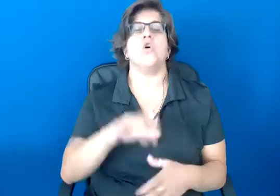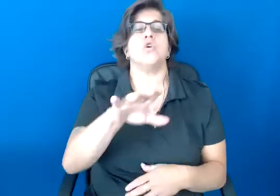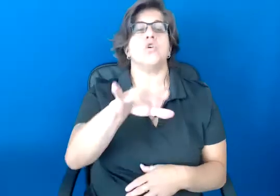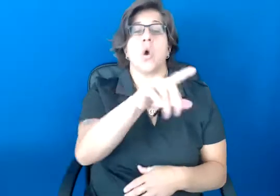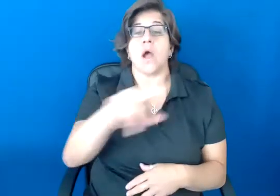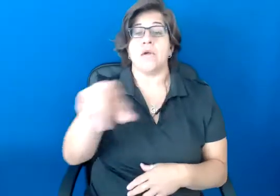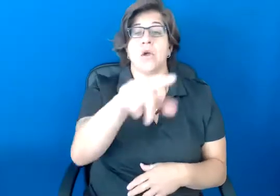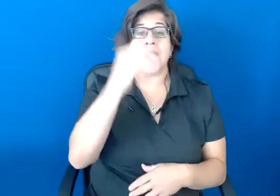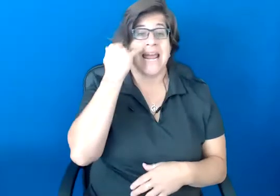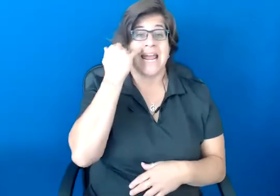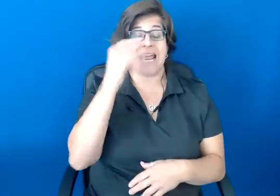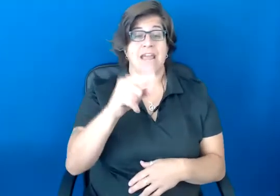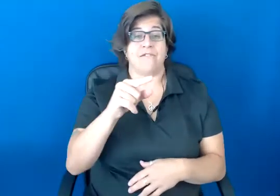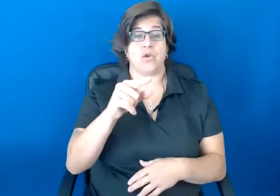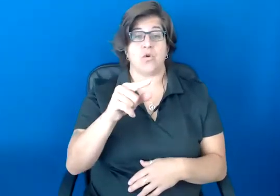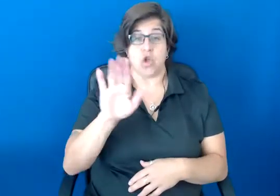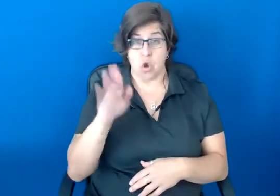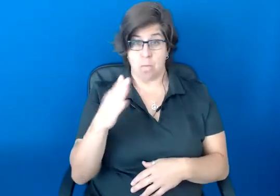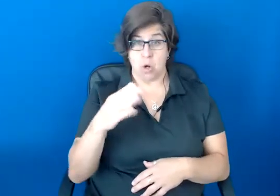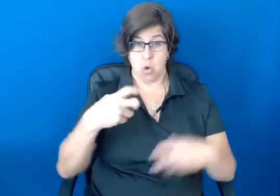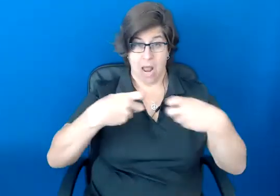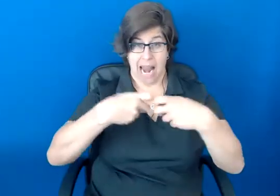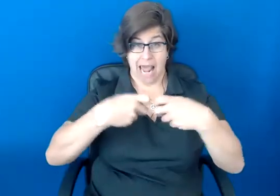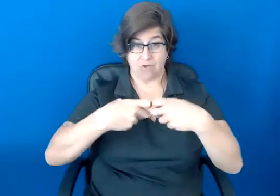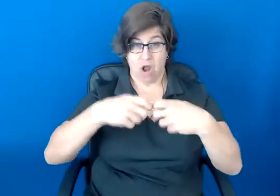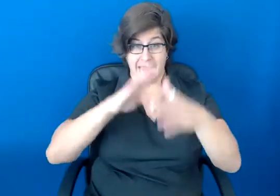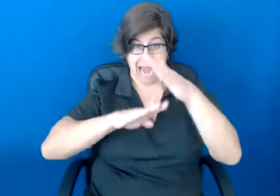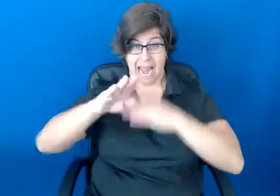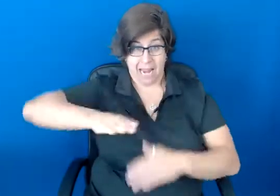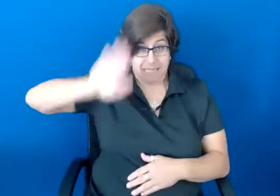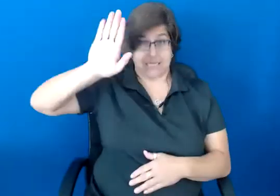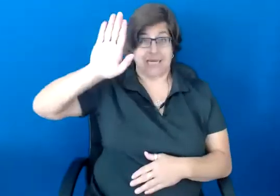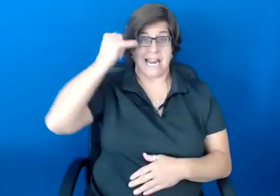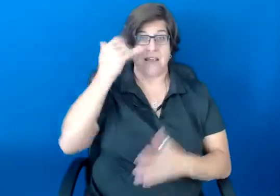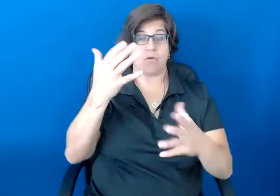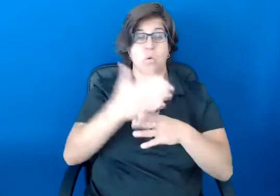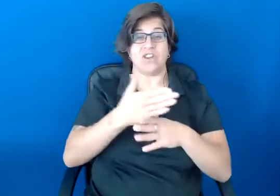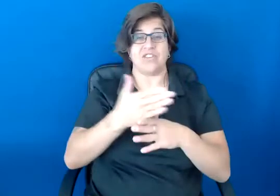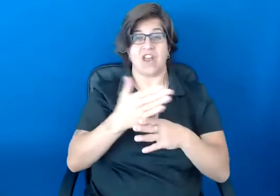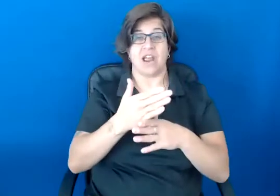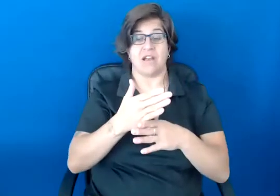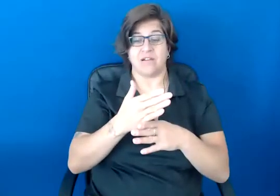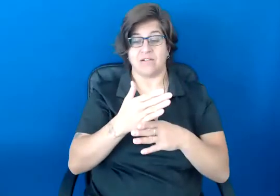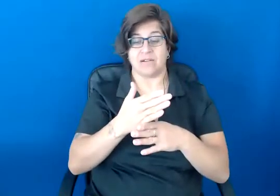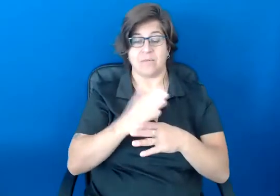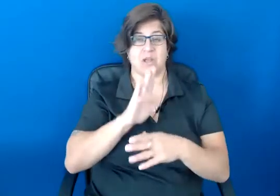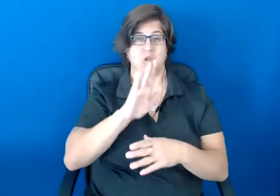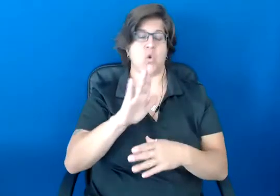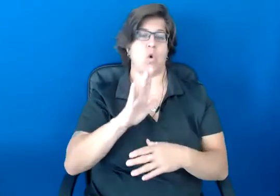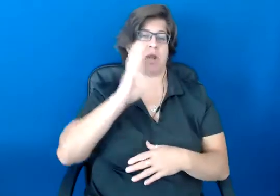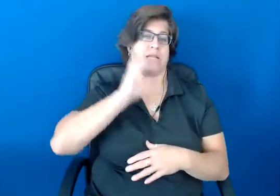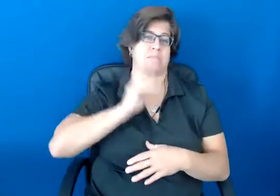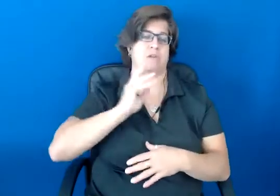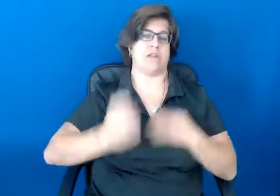how about you guys, if you stick your blue electronic hand in the air, if you want to share with us about emotional sobriety, what you've